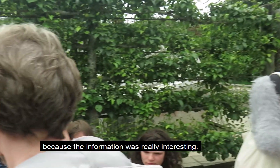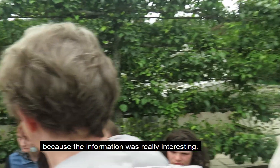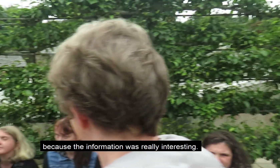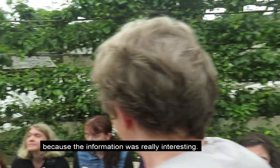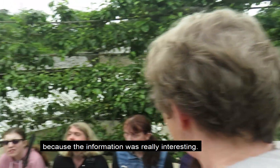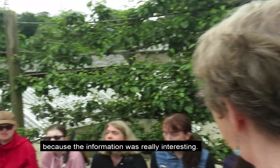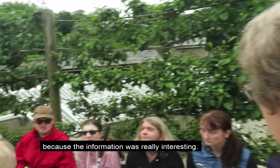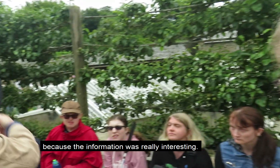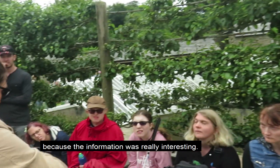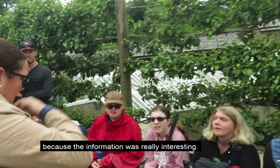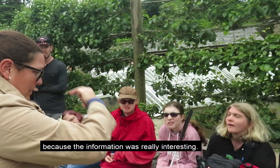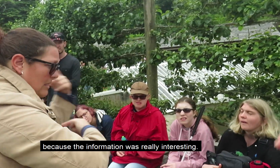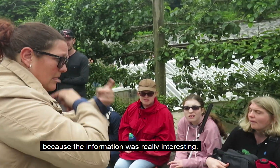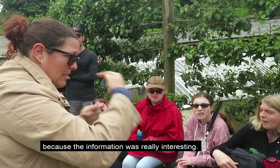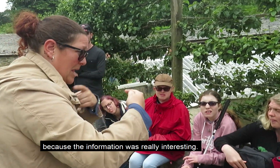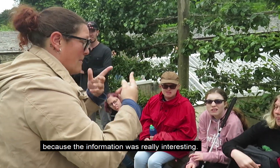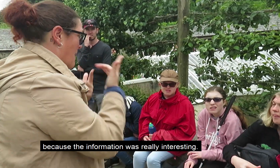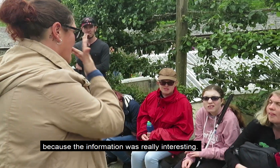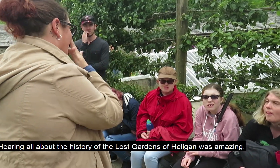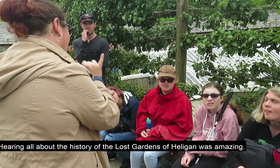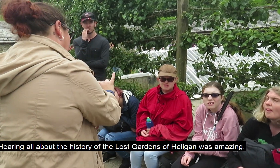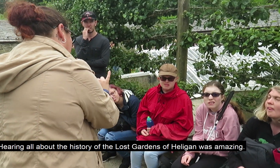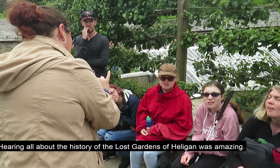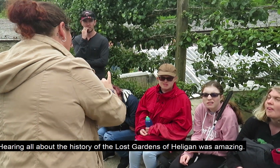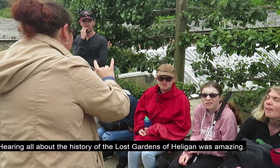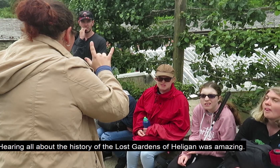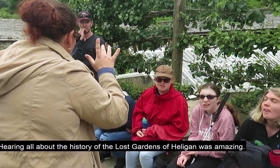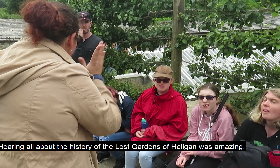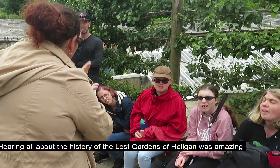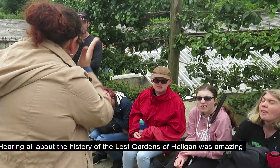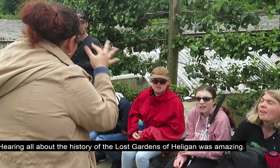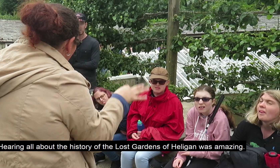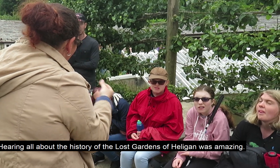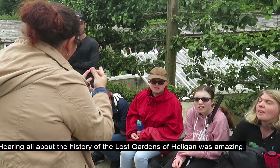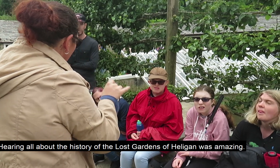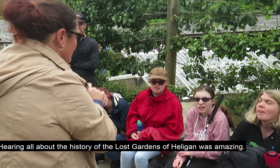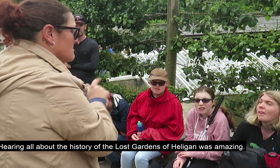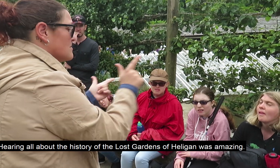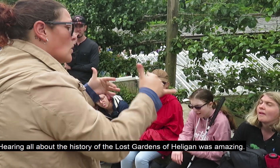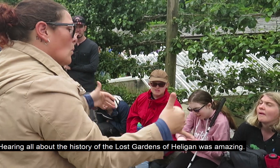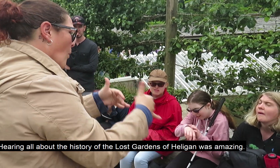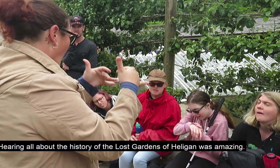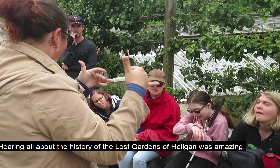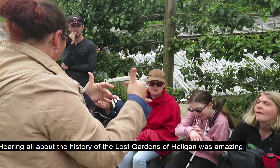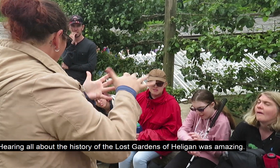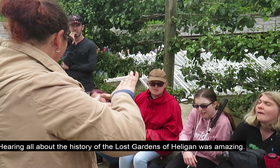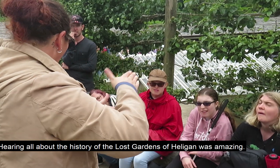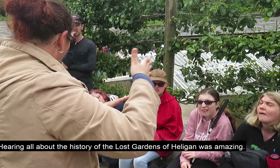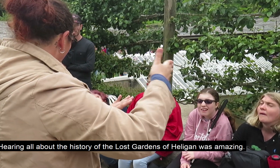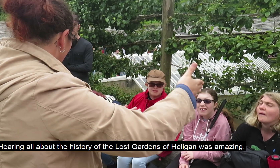Because the information was really interesting. Hearing all about the history of the Lost Gardens of Heligan was amazing.